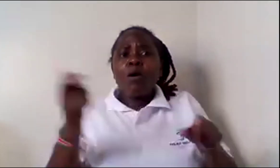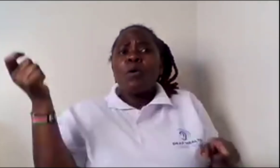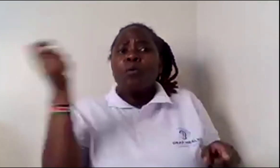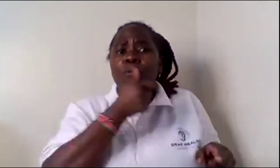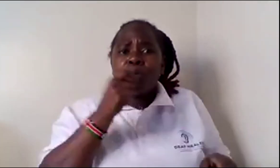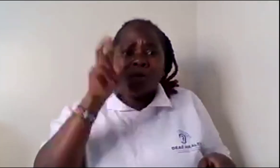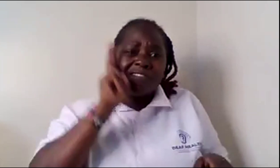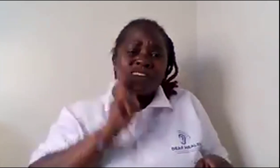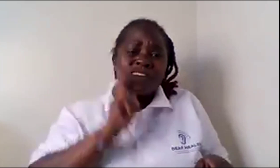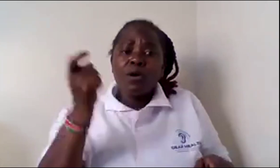called